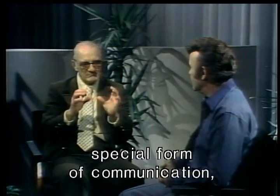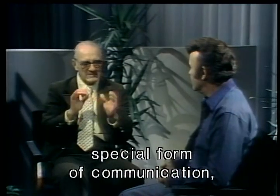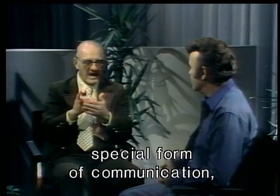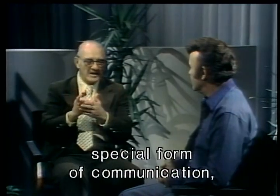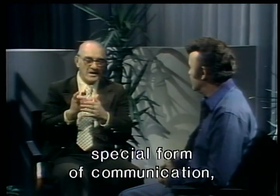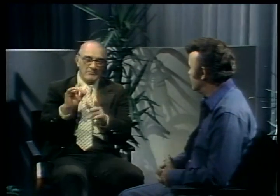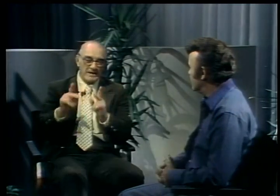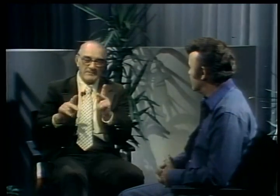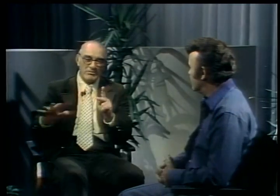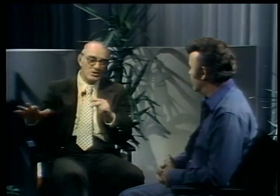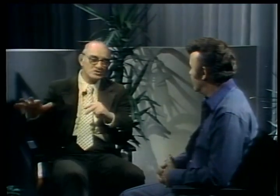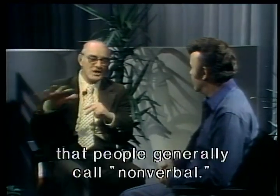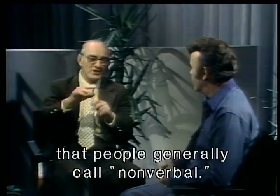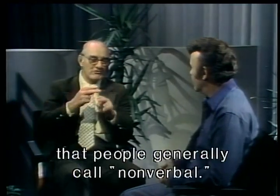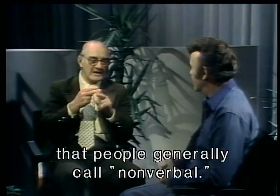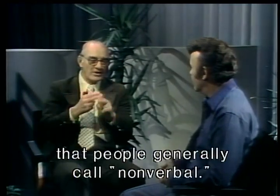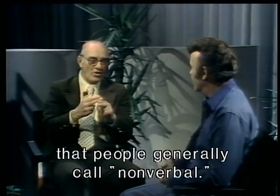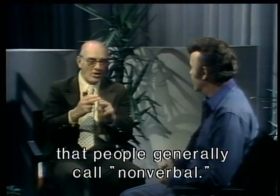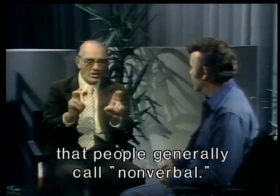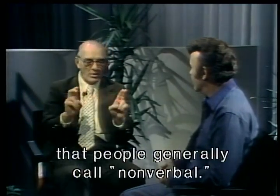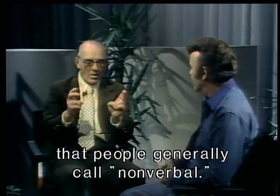that people generally call, quote,